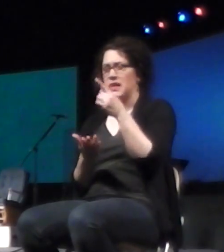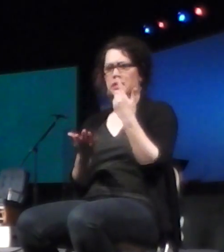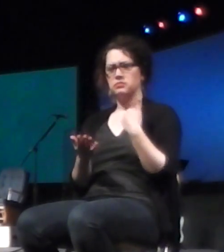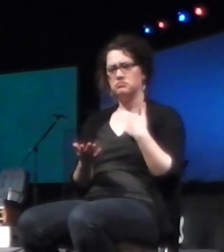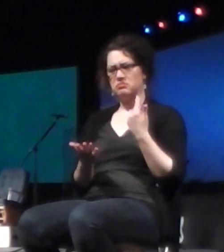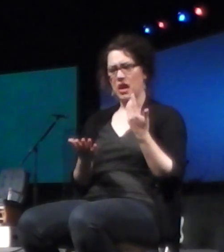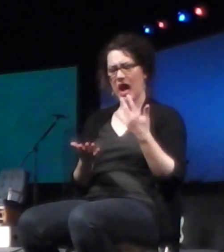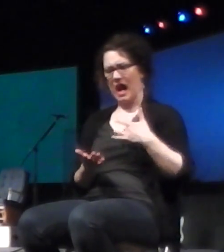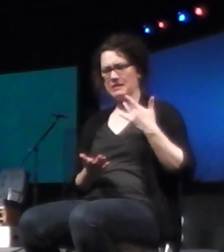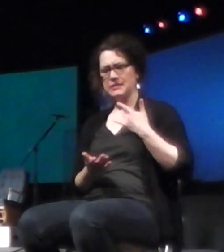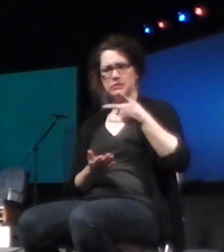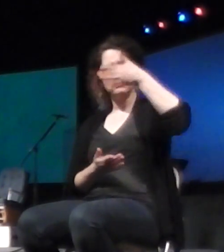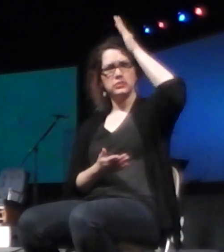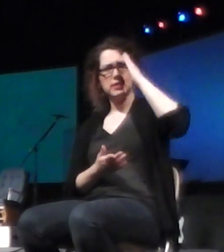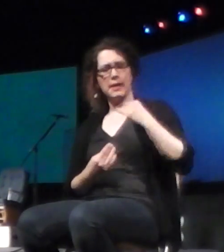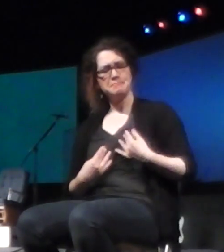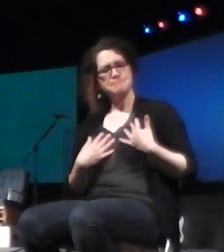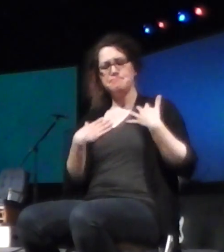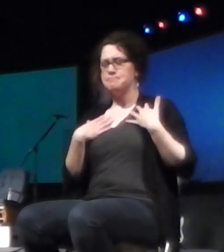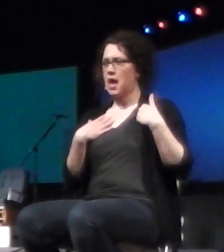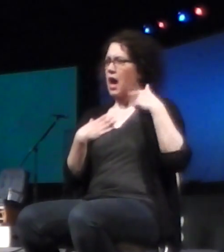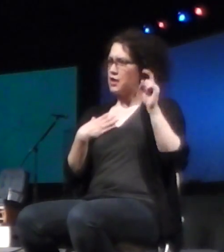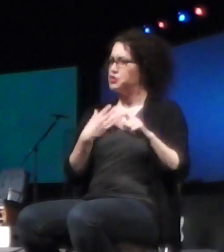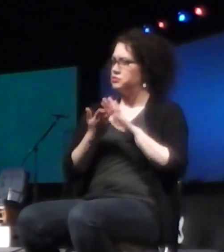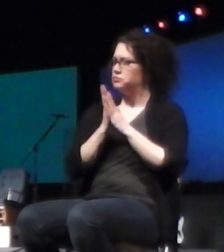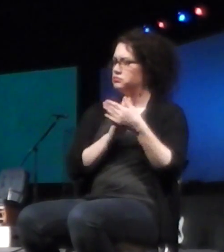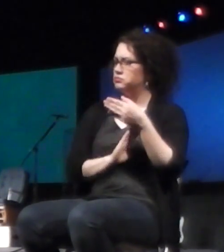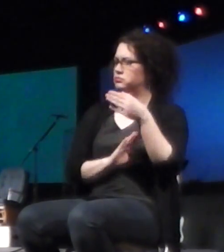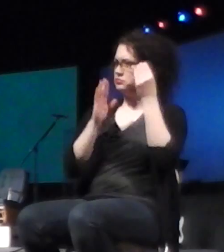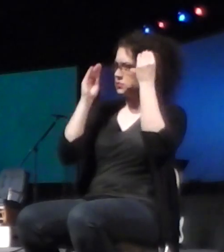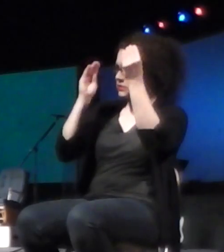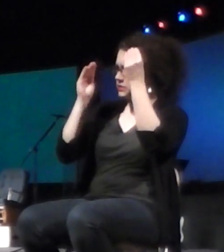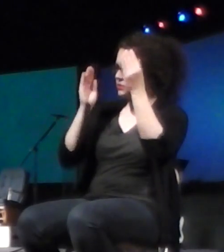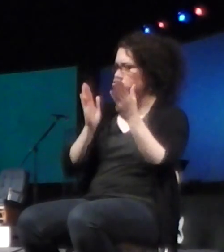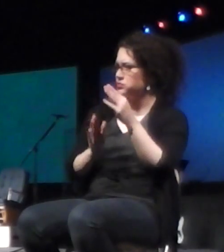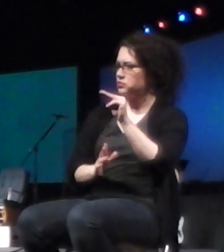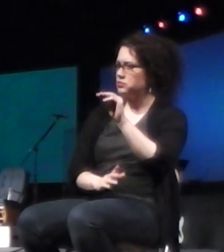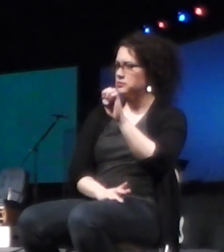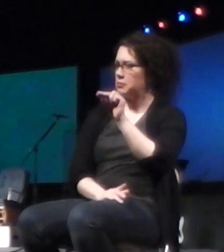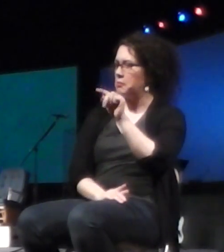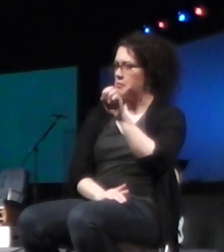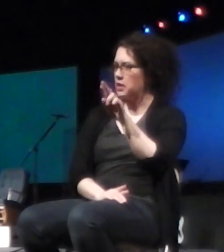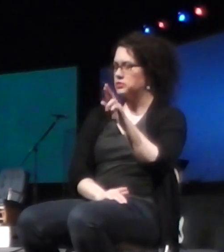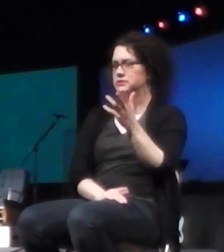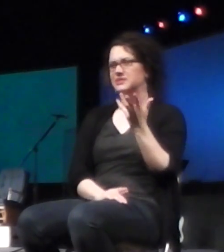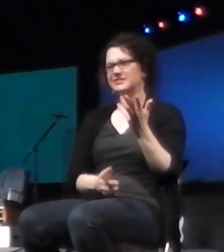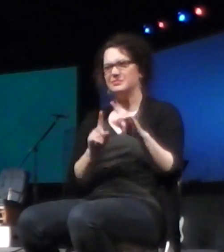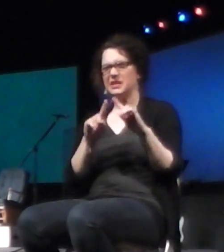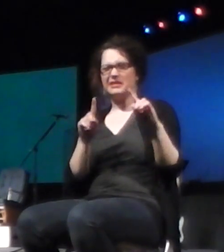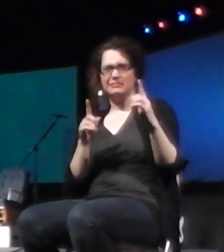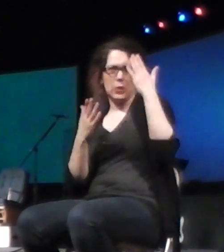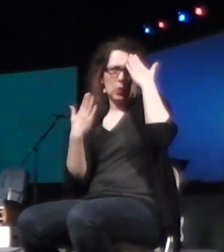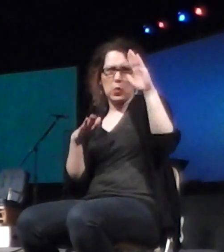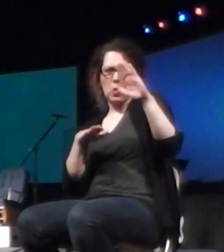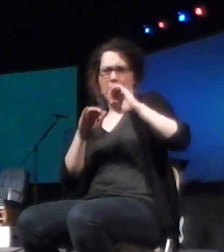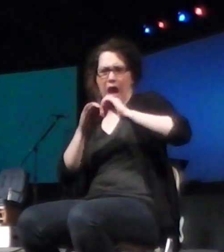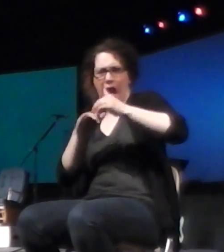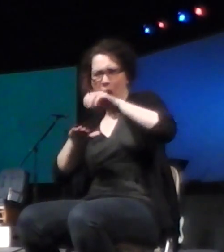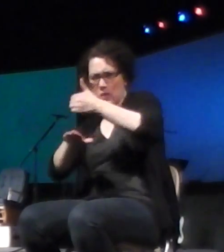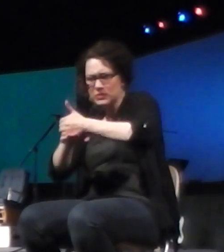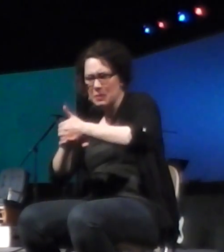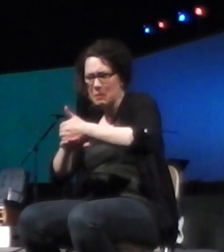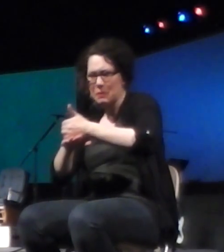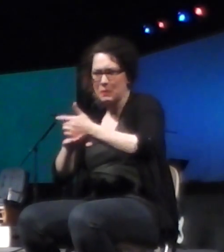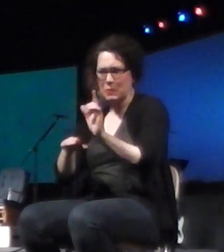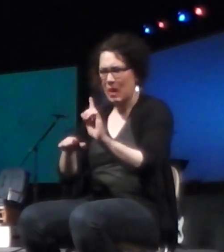my heart on this. I feel like I'm supposed to be in some kind of a mentoring relationship. But maybe you'd say, I'm not really sure how to start that. I'm not